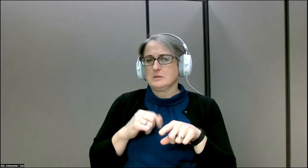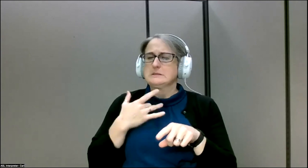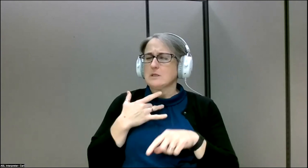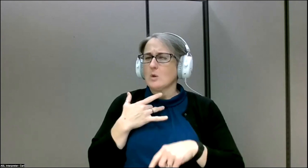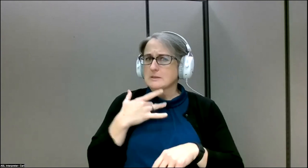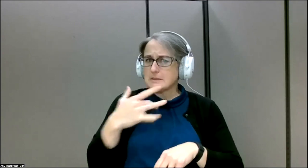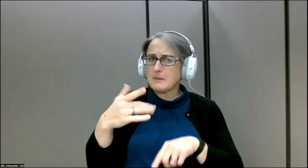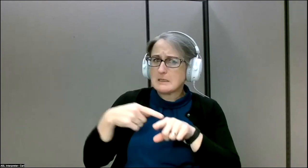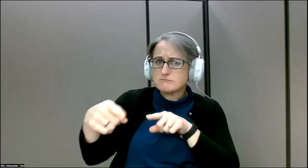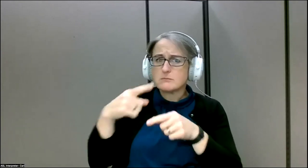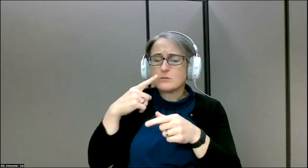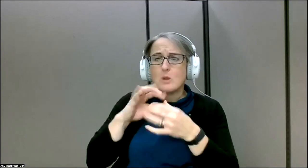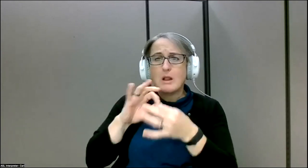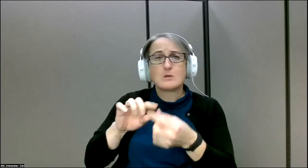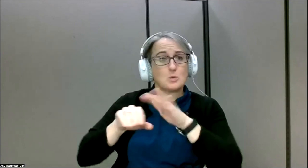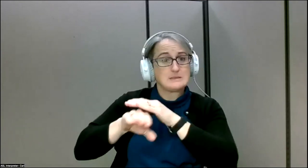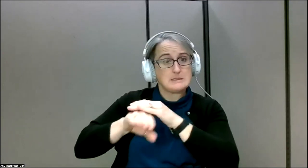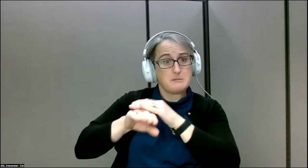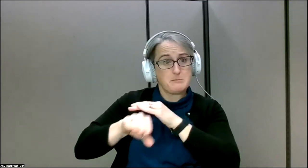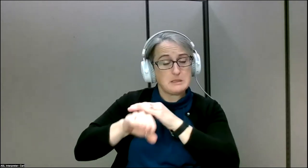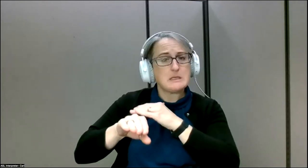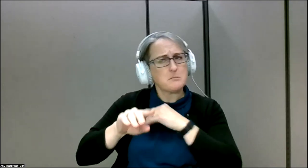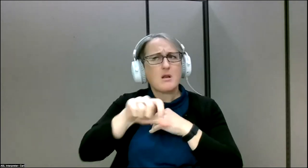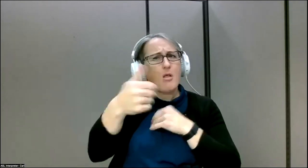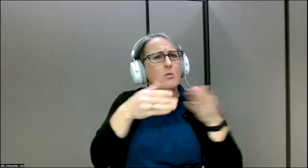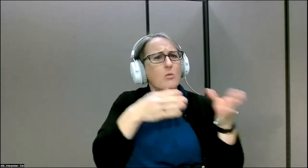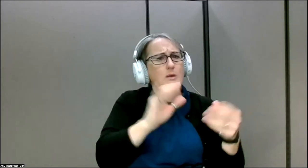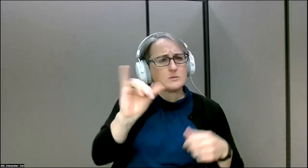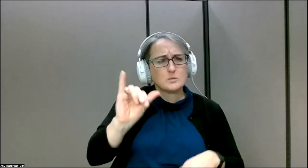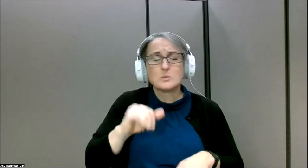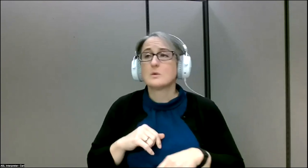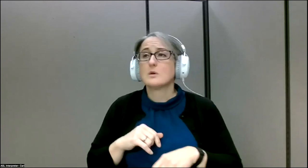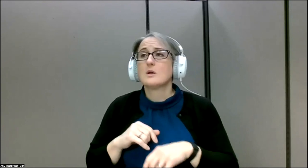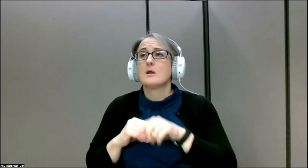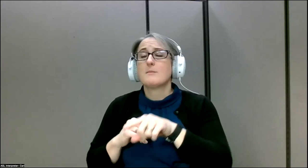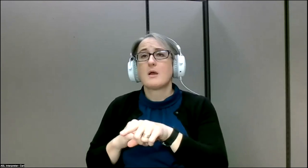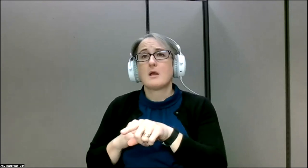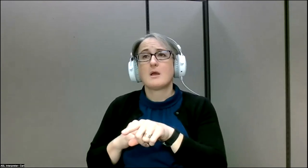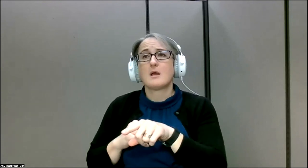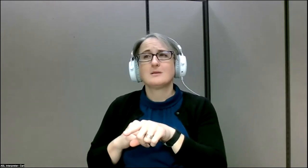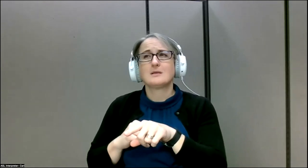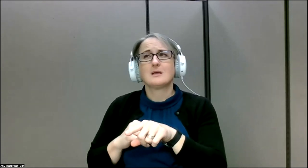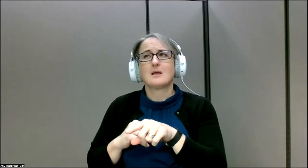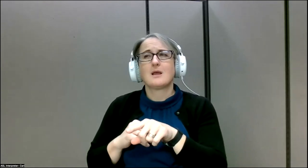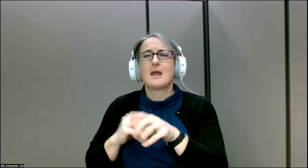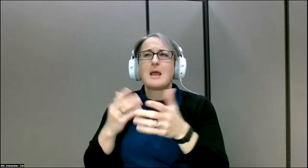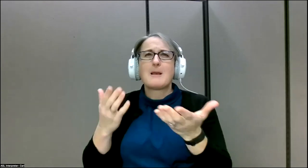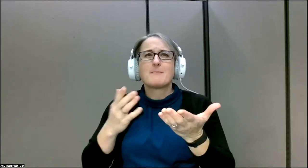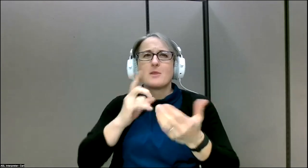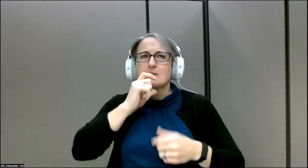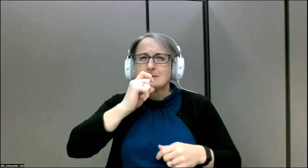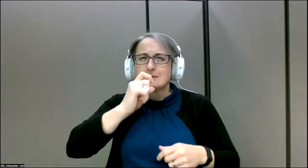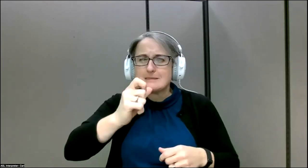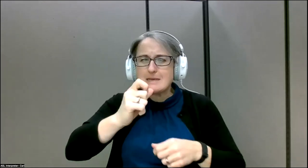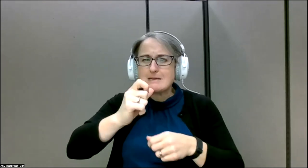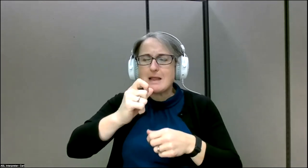lot of spaces, is there isn't a lot of, how should I say, sometimes there isn't enough empathy for people that are just